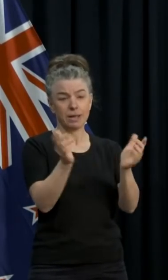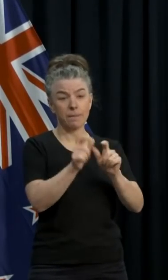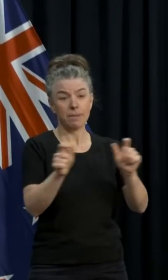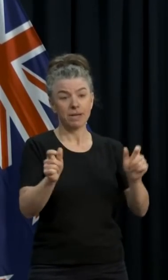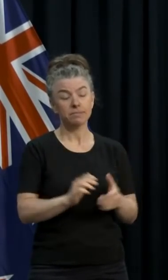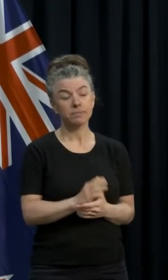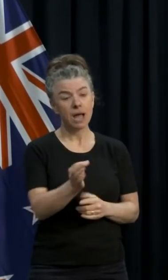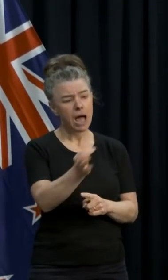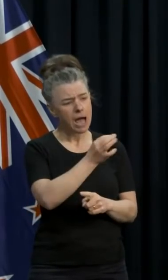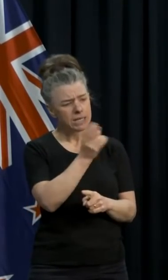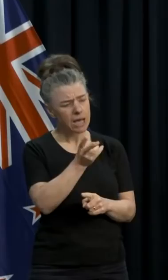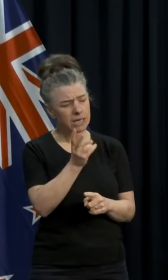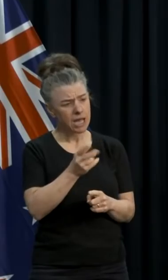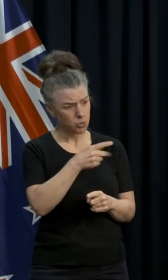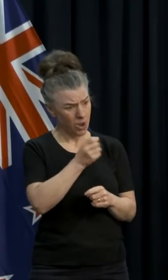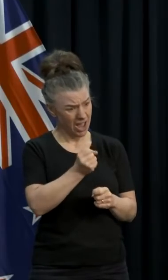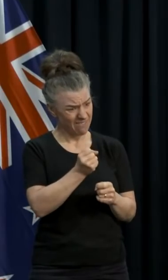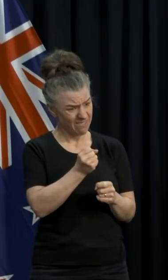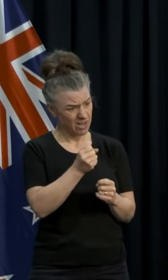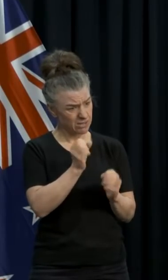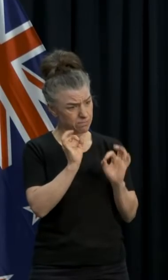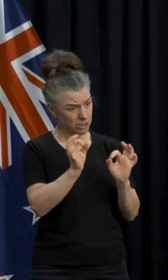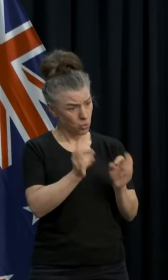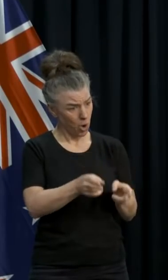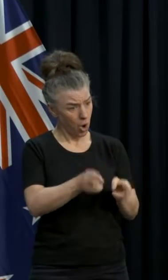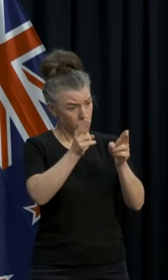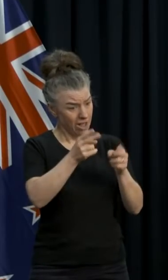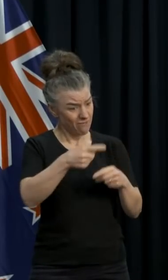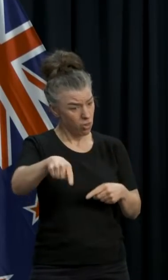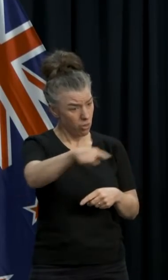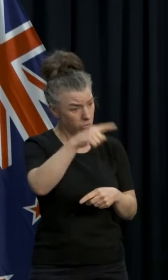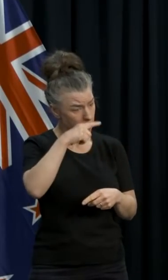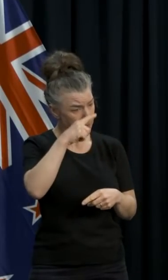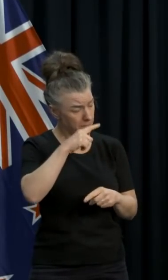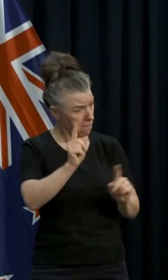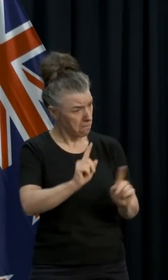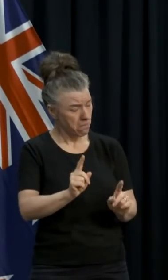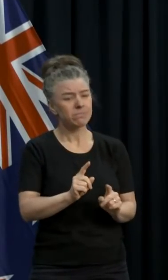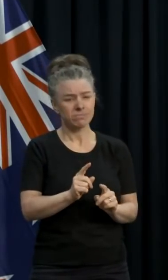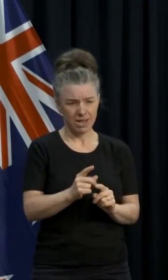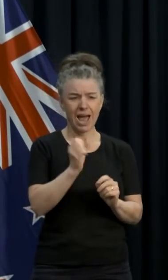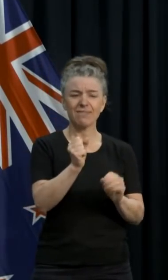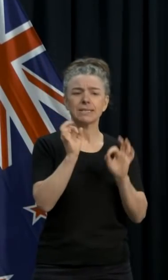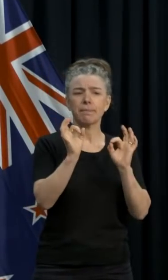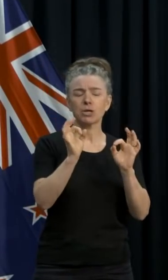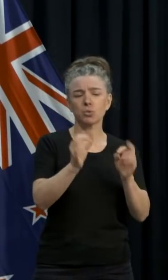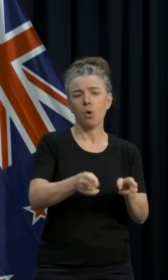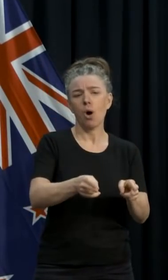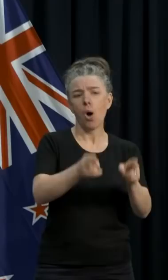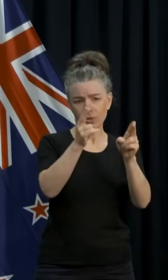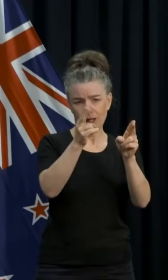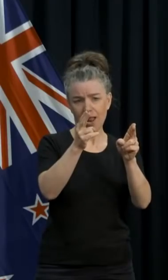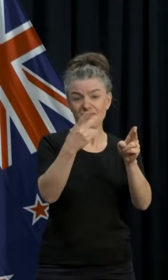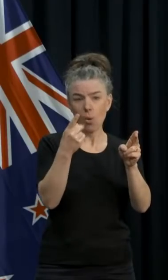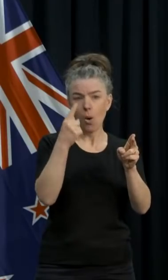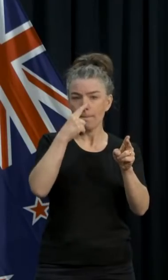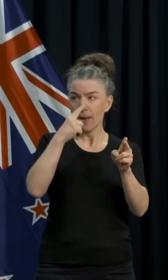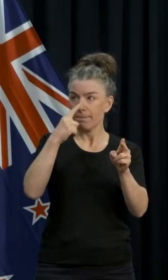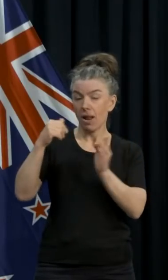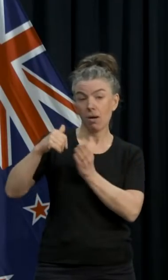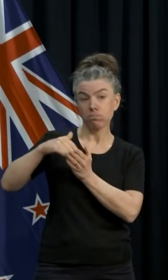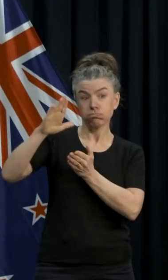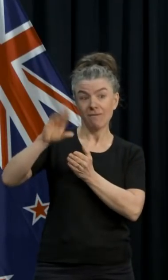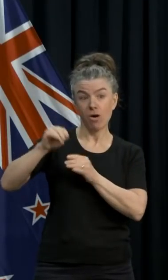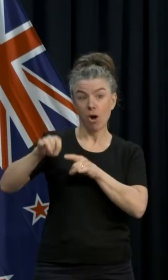the government actually got a hotel lined up at the moment? Have you sorted that out, or are you still working? Yes, there is a hotel that has been identified. It will be a